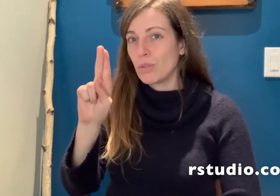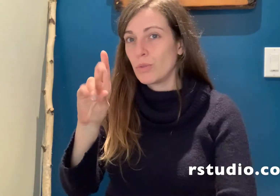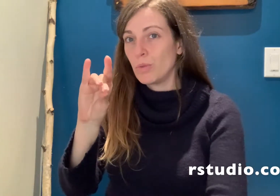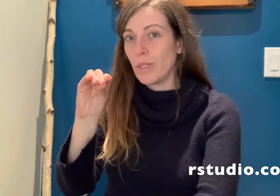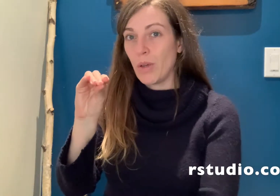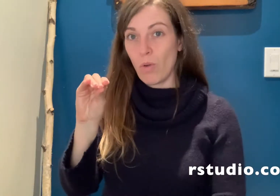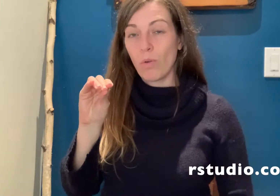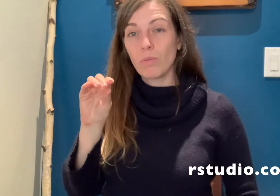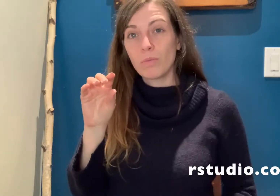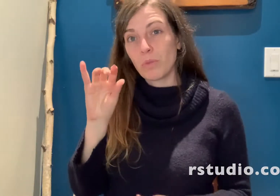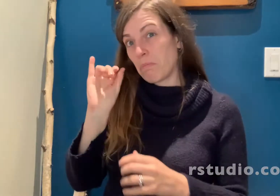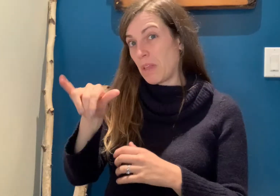Studio.